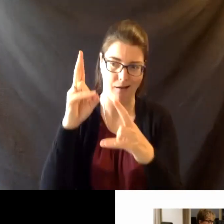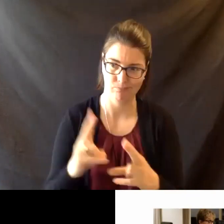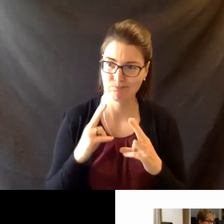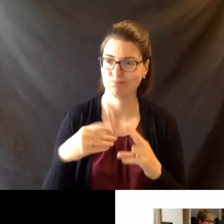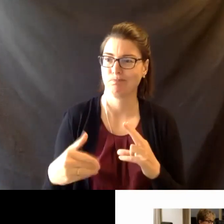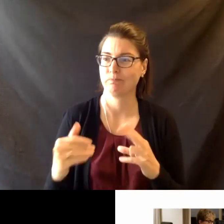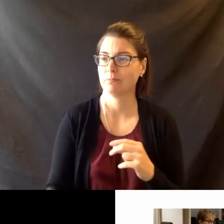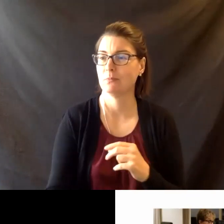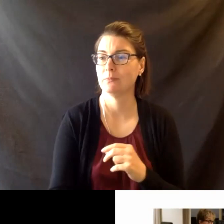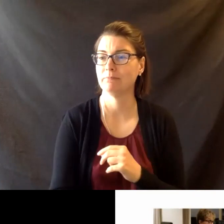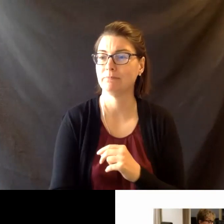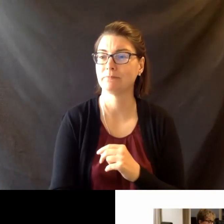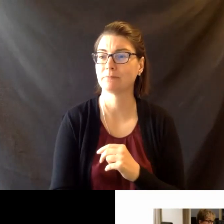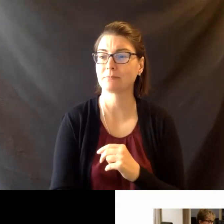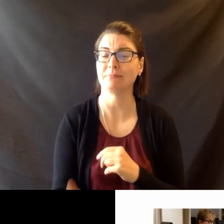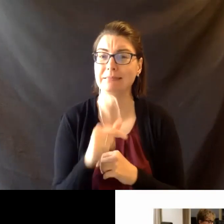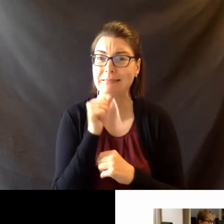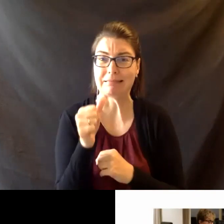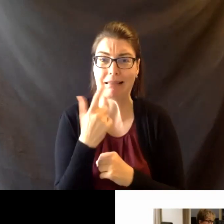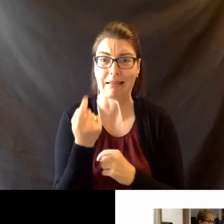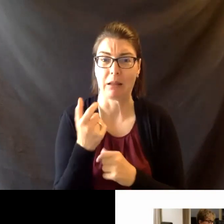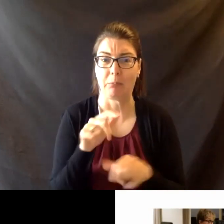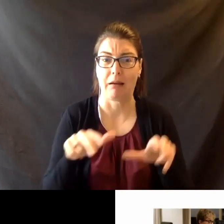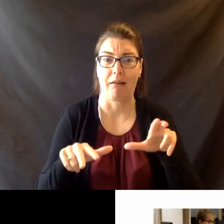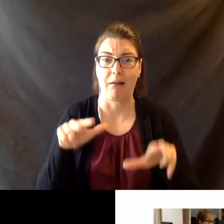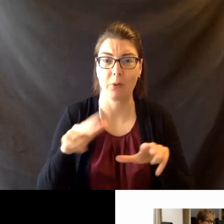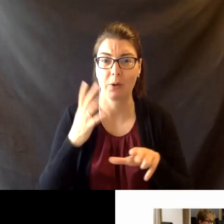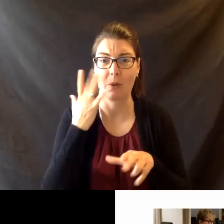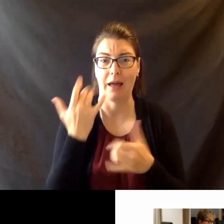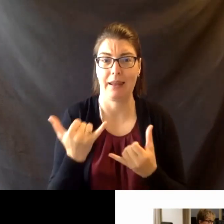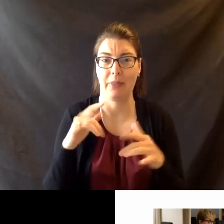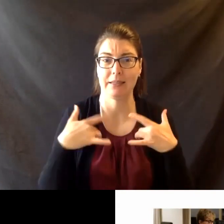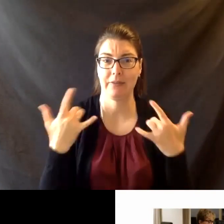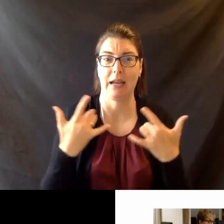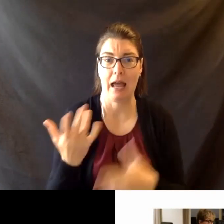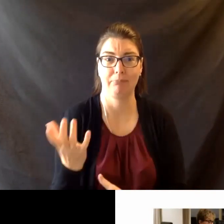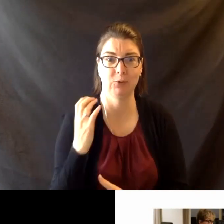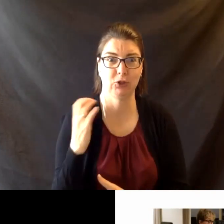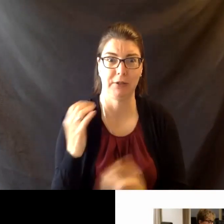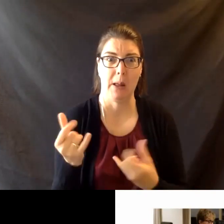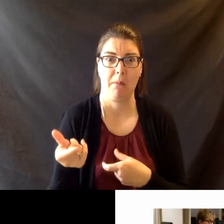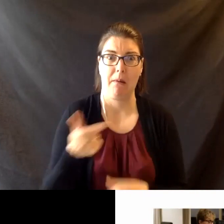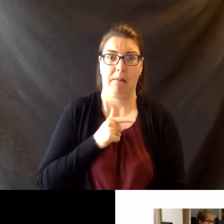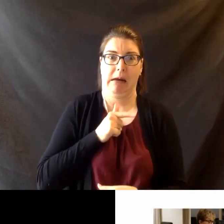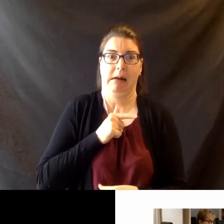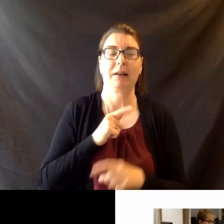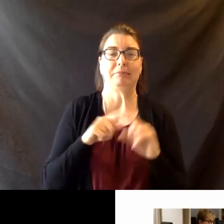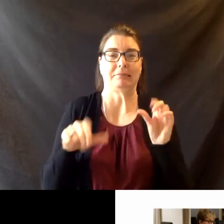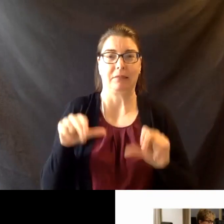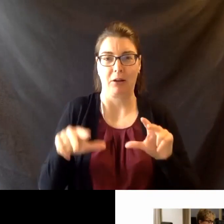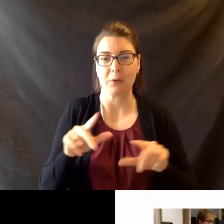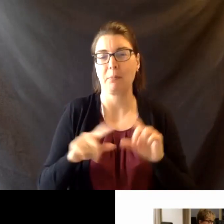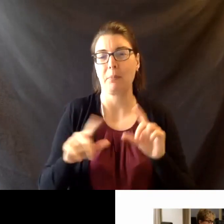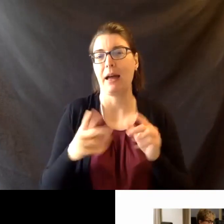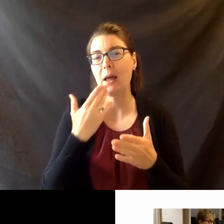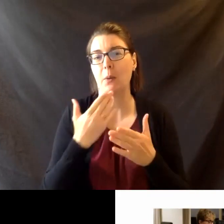I won't deny it's a little bit awkward since I now chair the committee that organizes this event. But to that point, I want to thank my colleagues